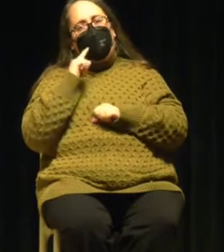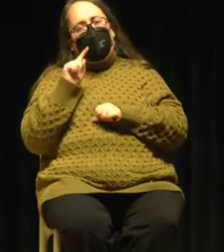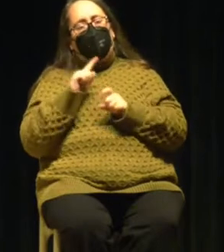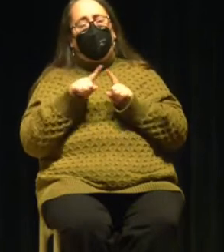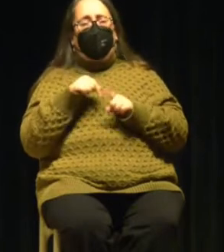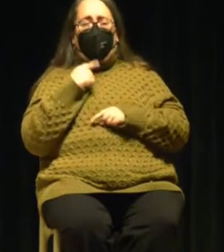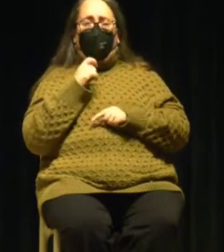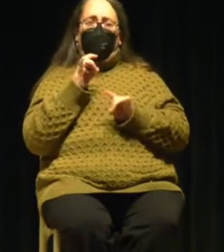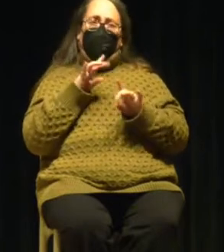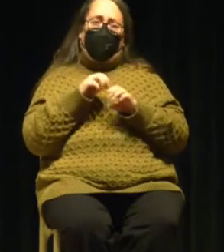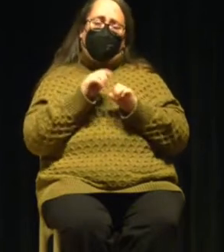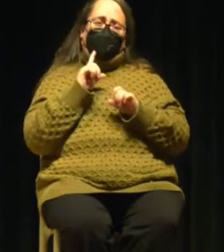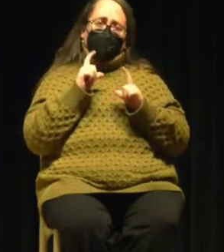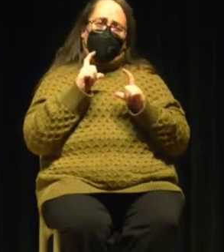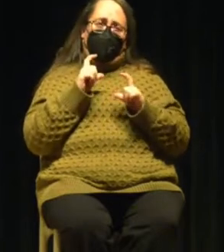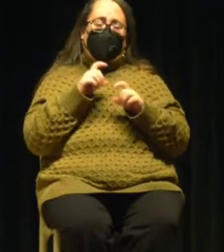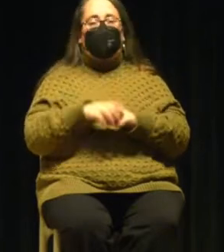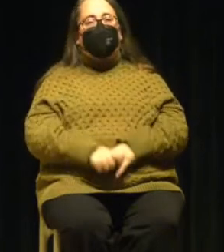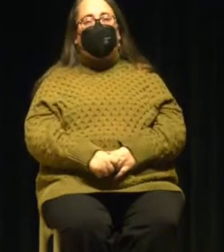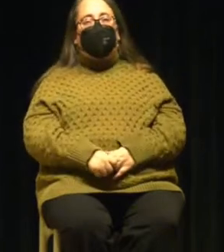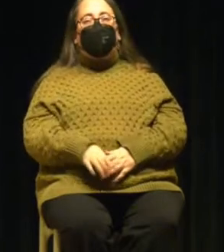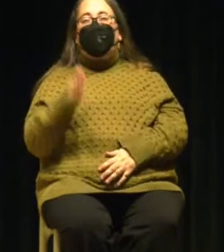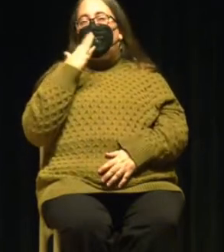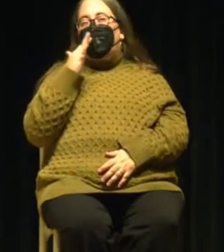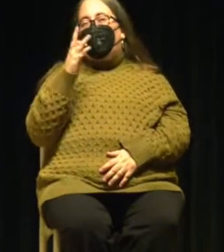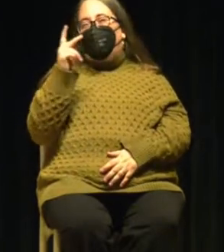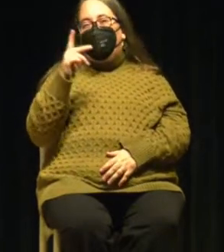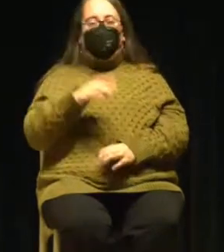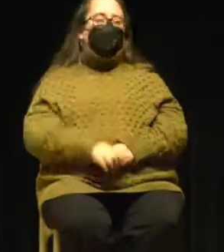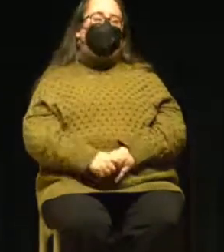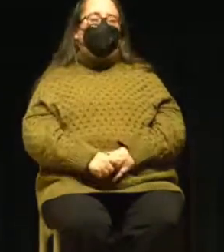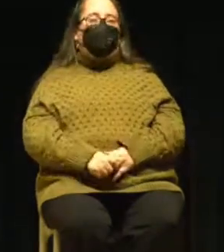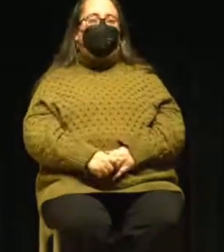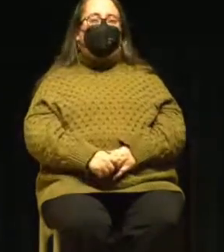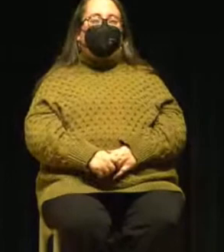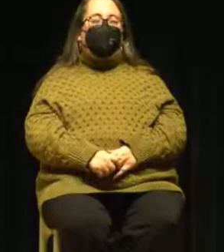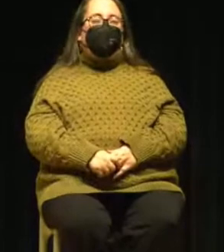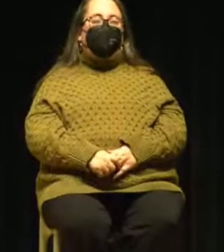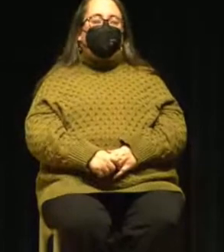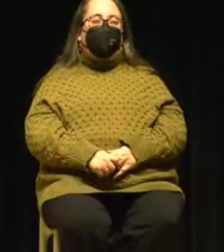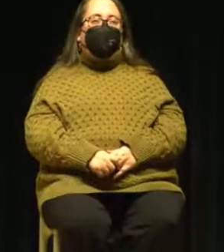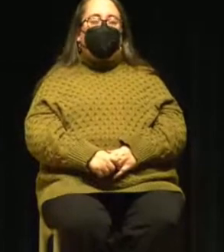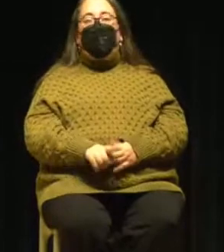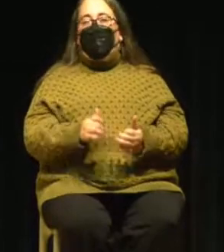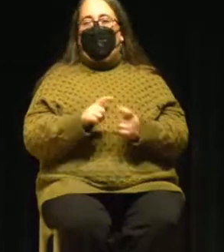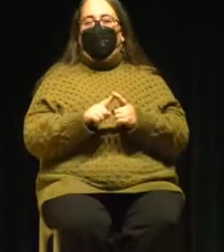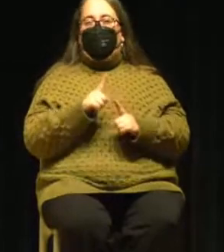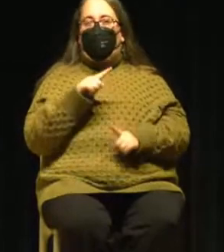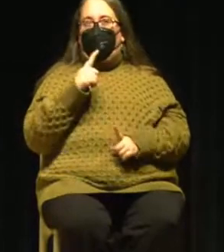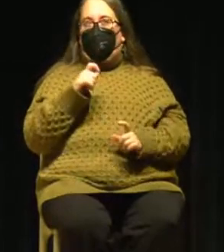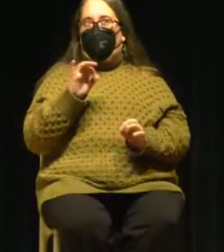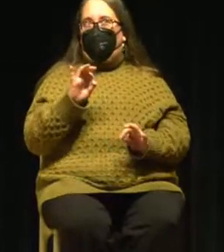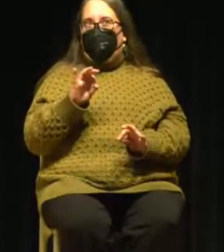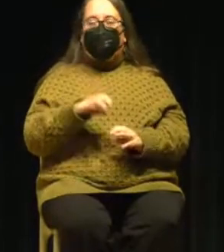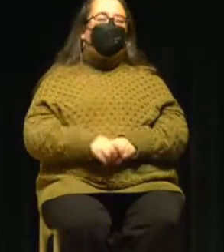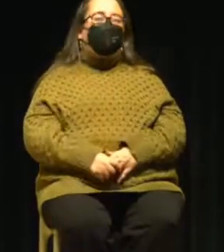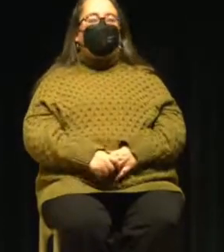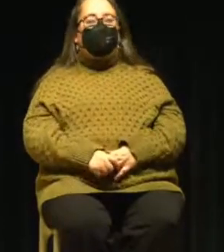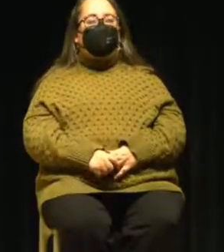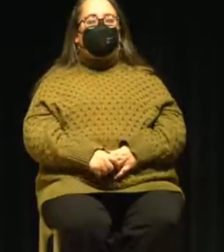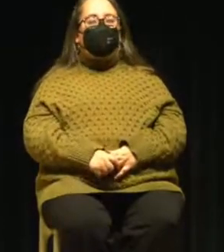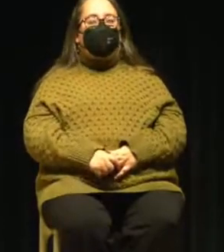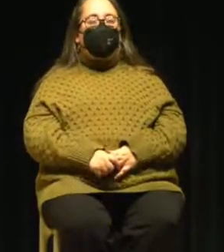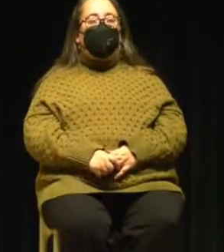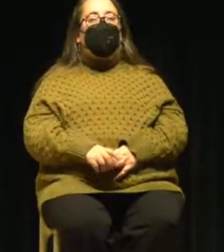Adnan. Yo, good luck. Good luck. You got to wait till I look great for me to like do,